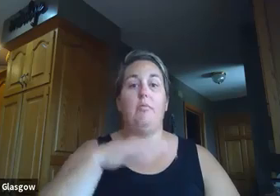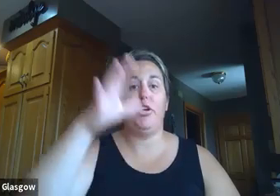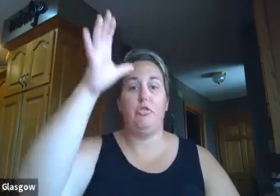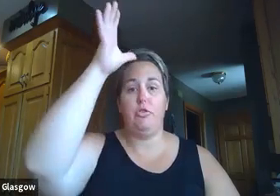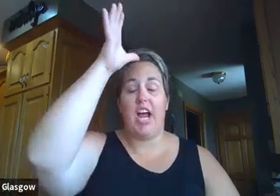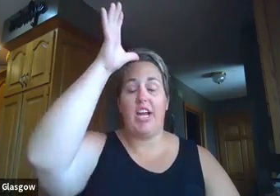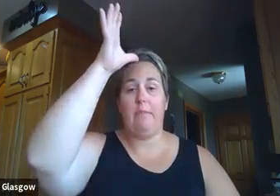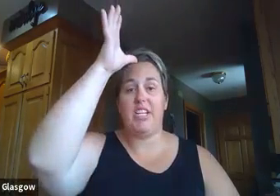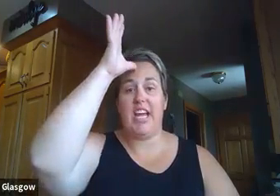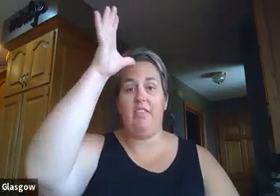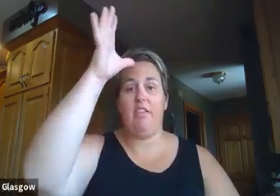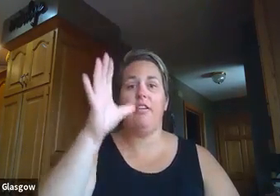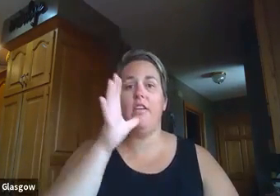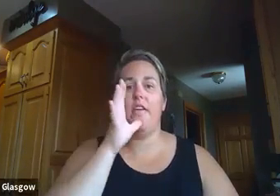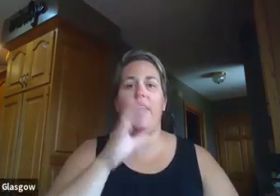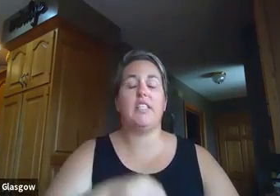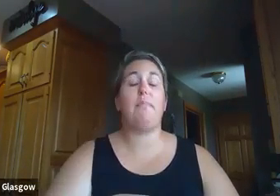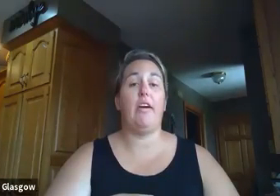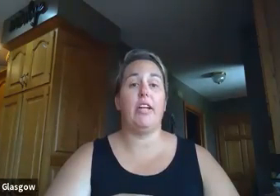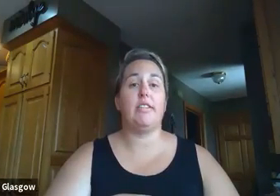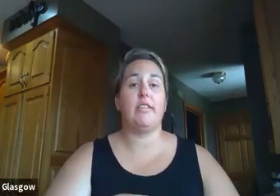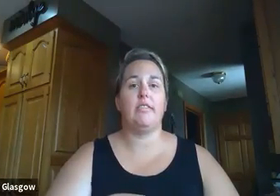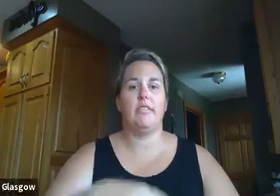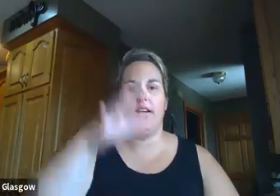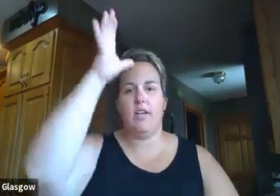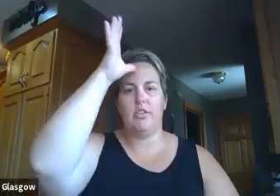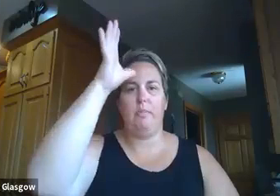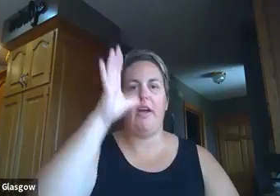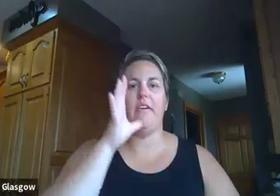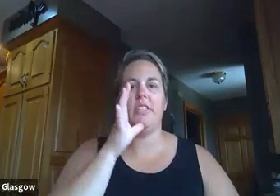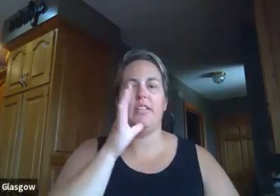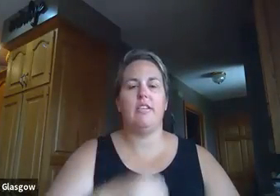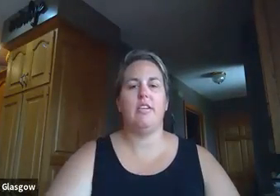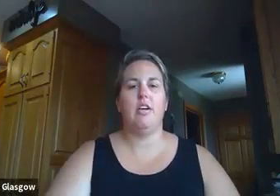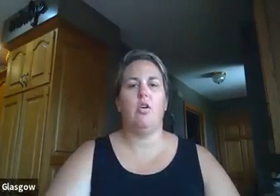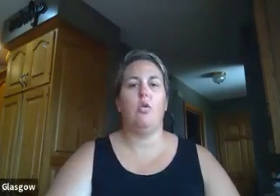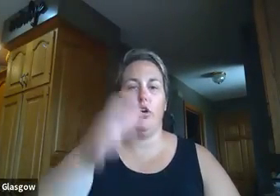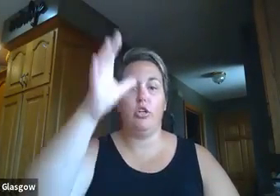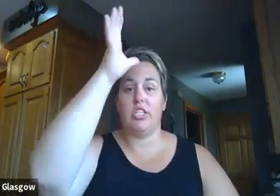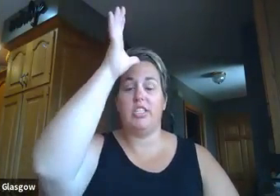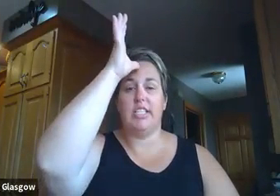And when you do assign them together, that's parents. So parents, or just